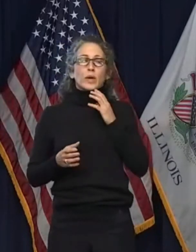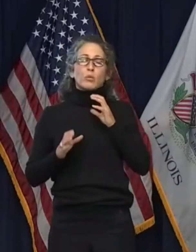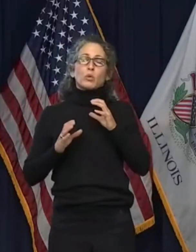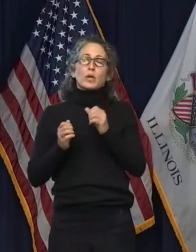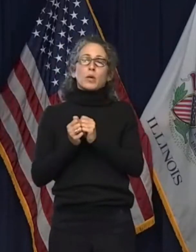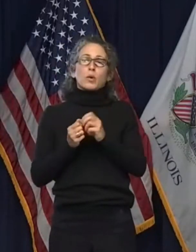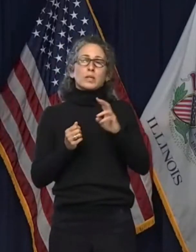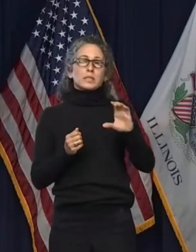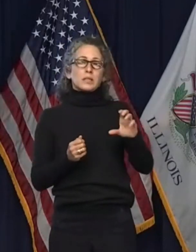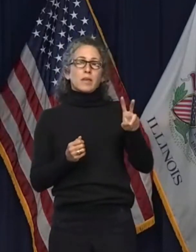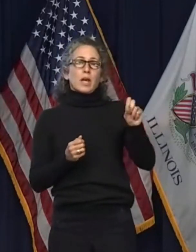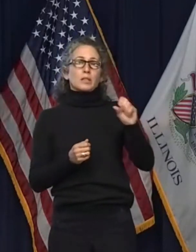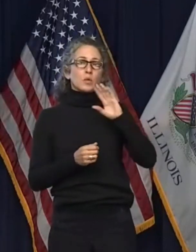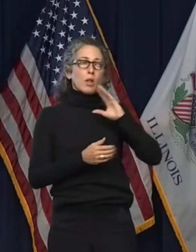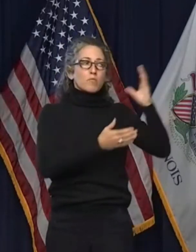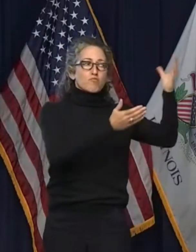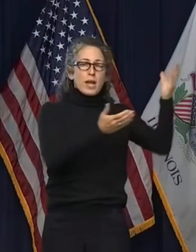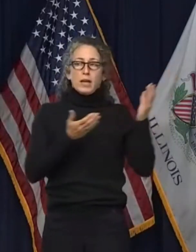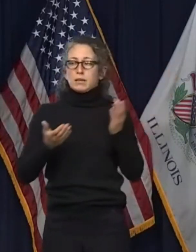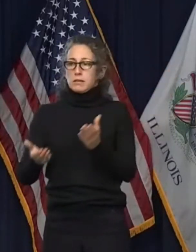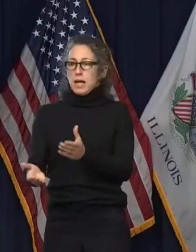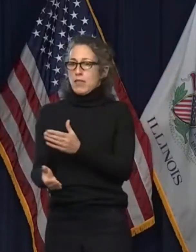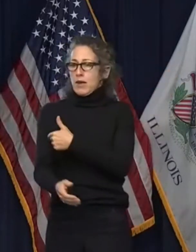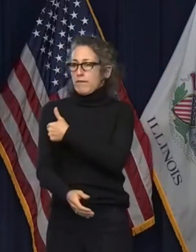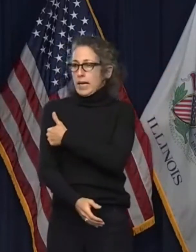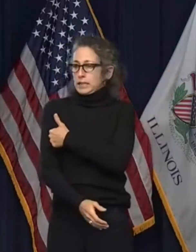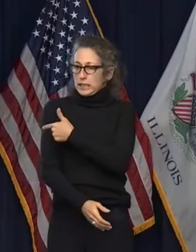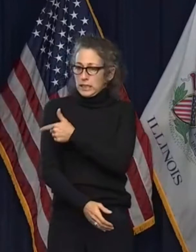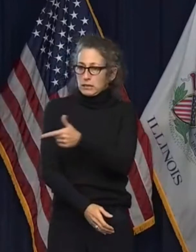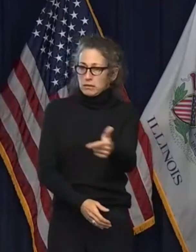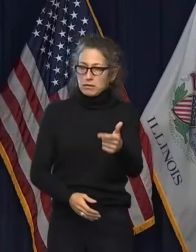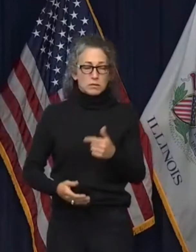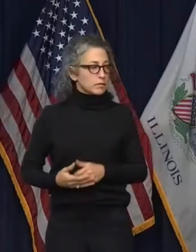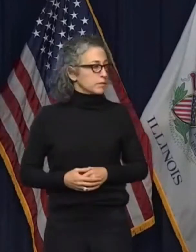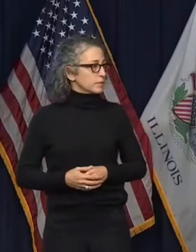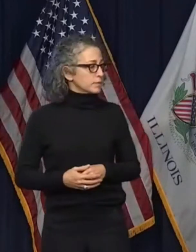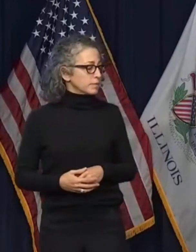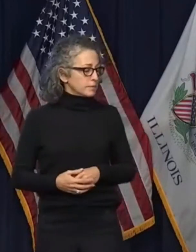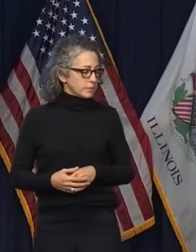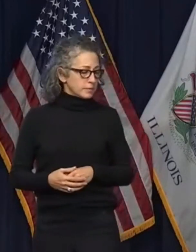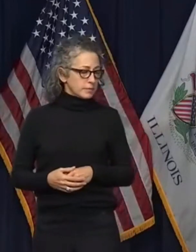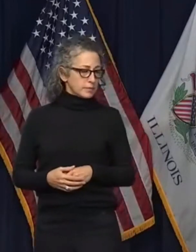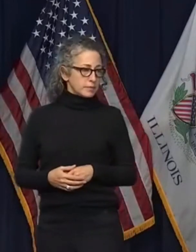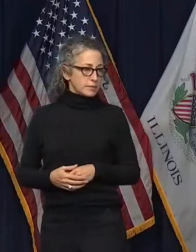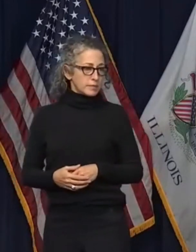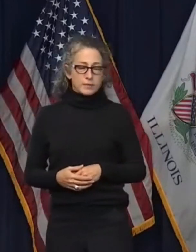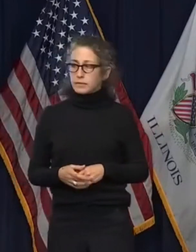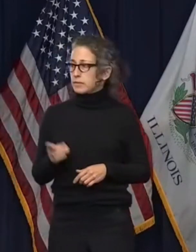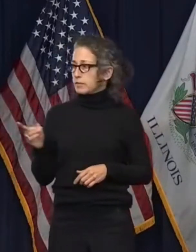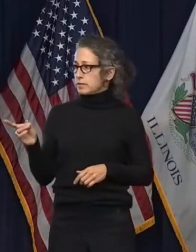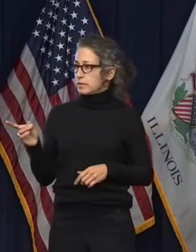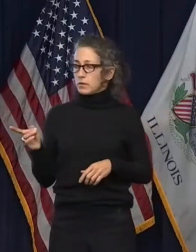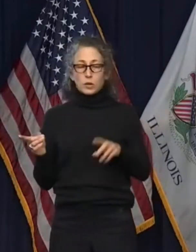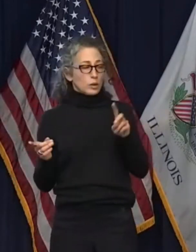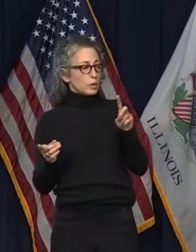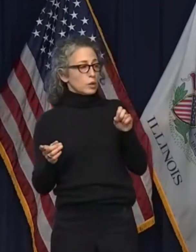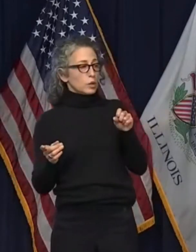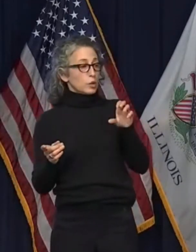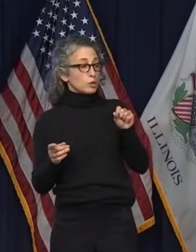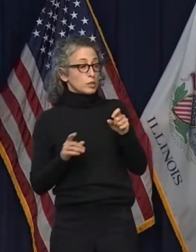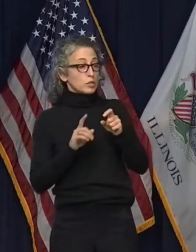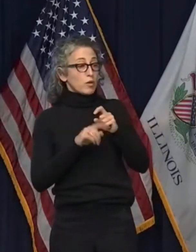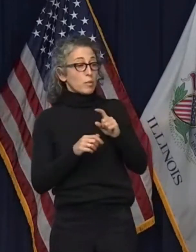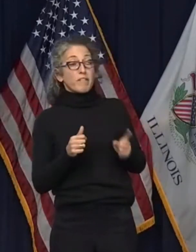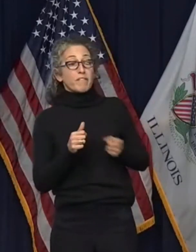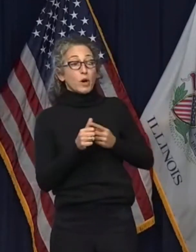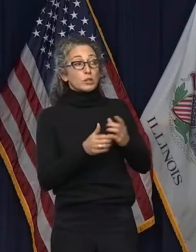CVS and Walgreens to make sure that, we're coordinating. Is there anything you want to add to, I know. And those doses come out of our initial